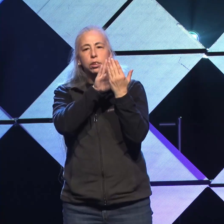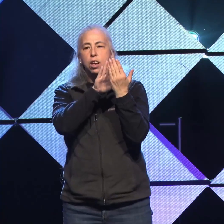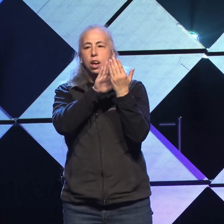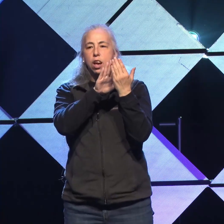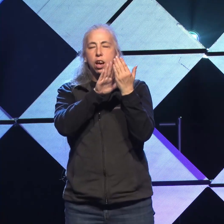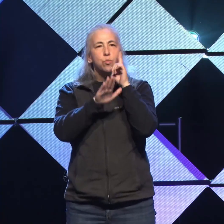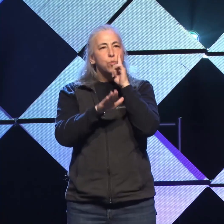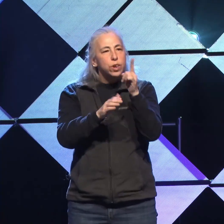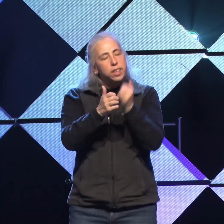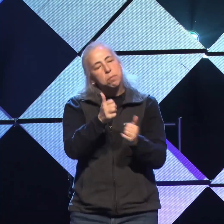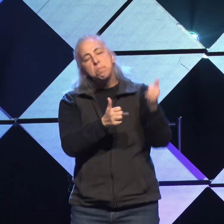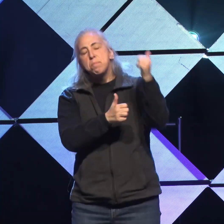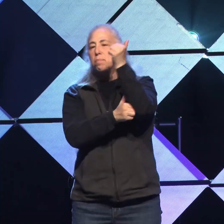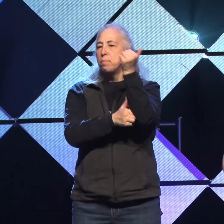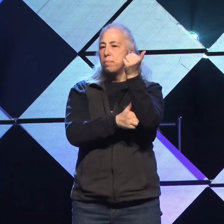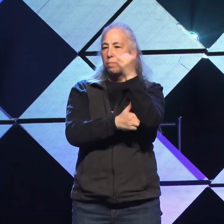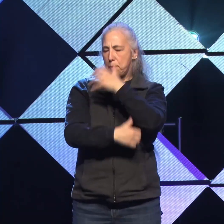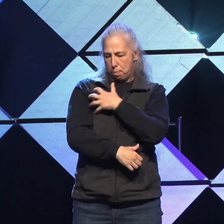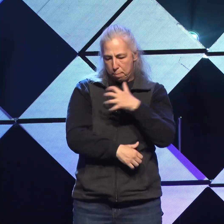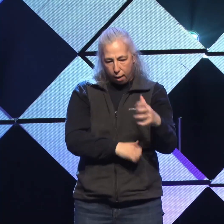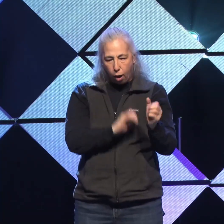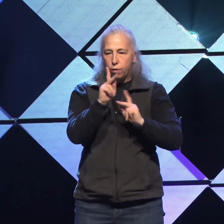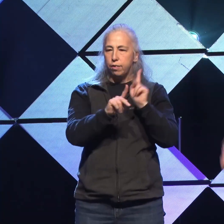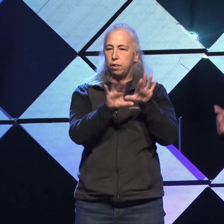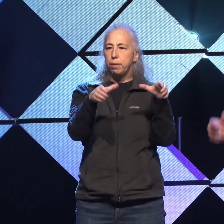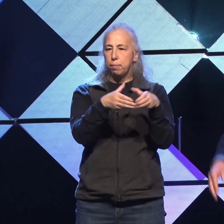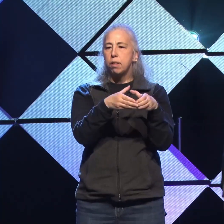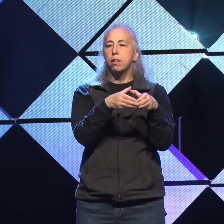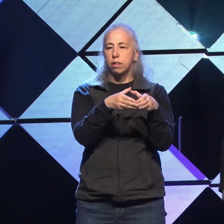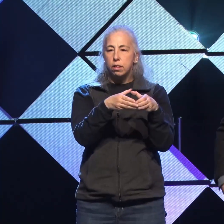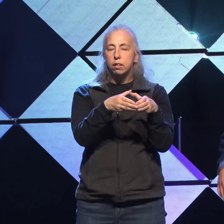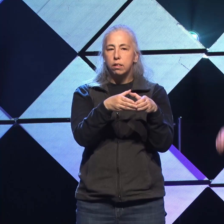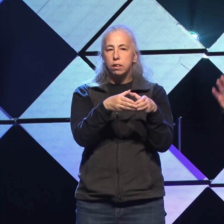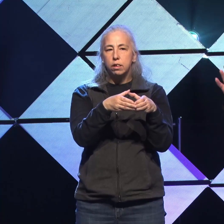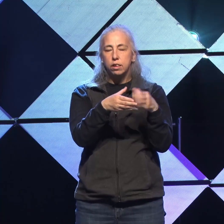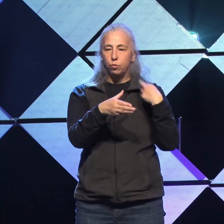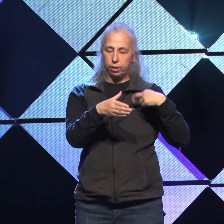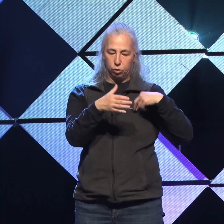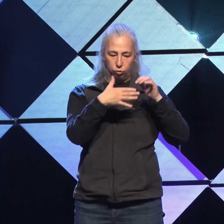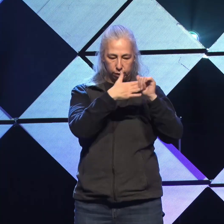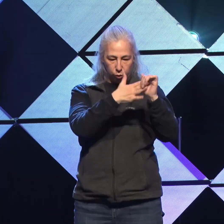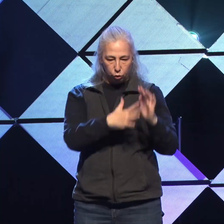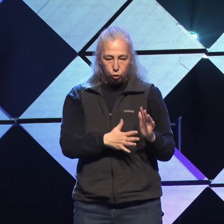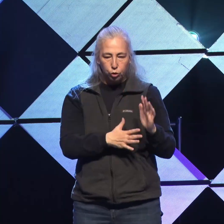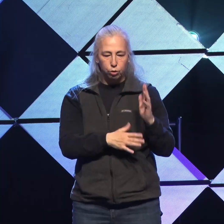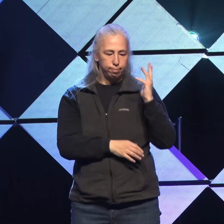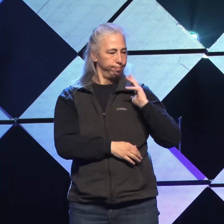powerful people of the day? I'll tell you one reason. One reason.